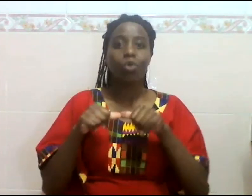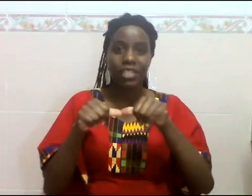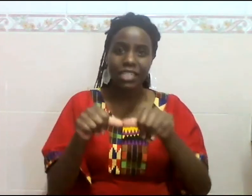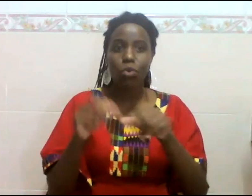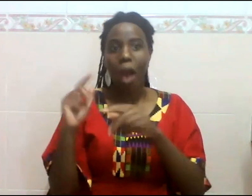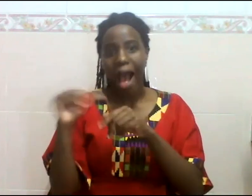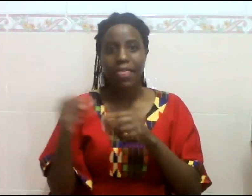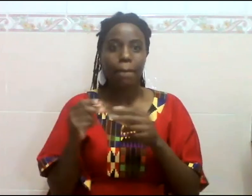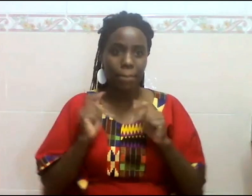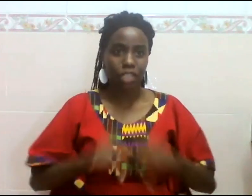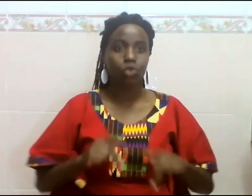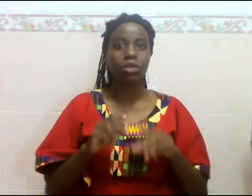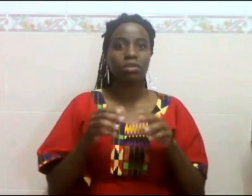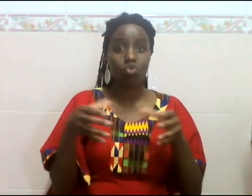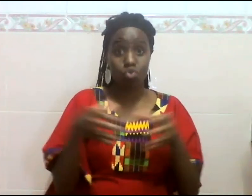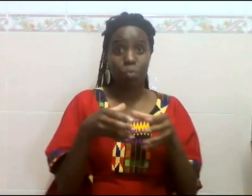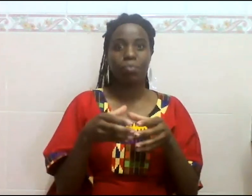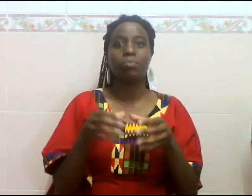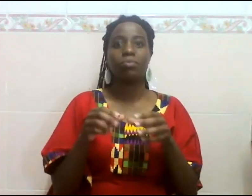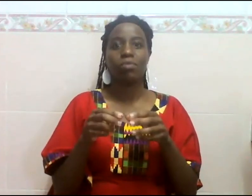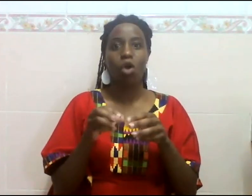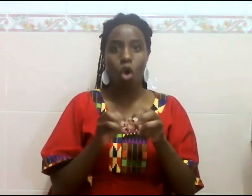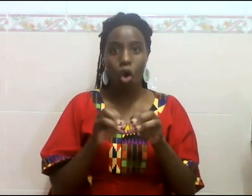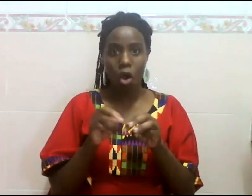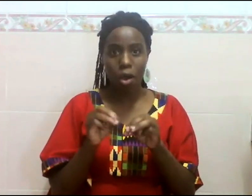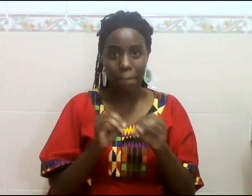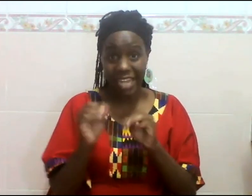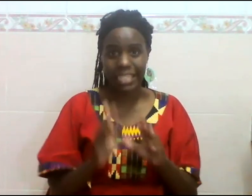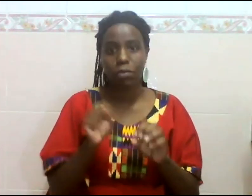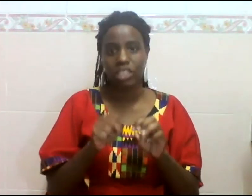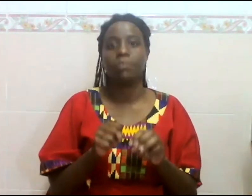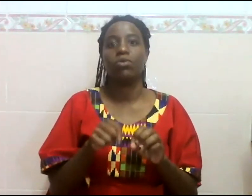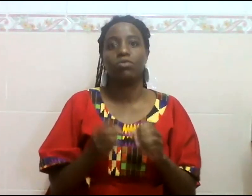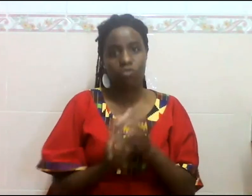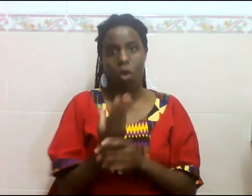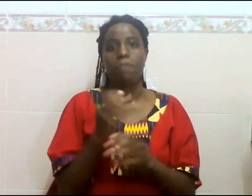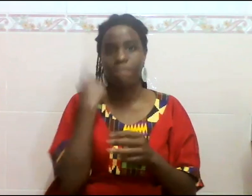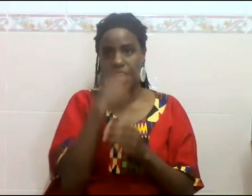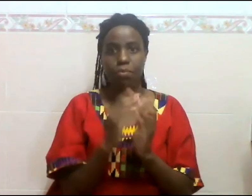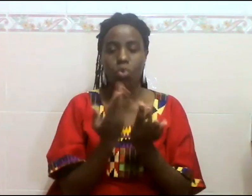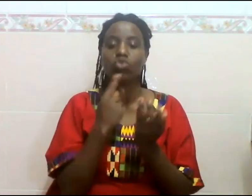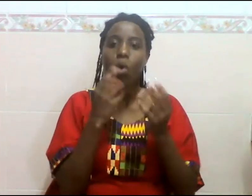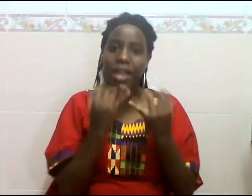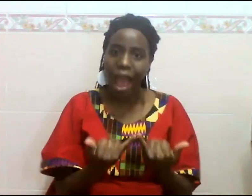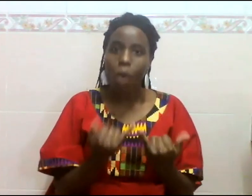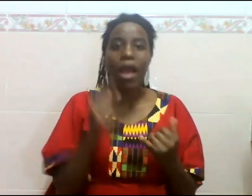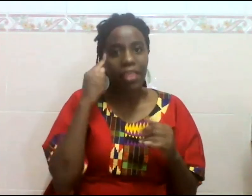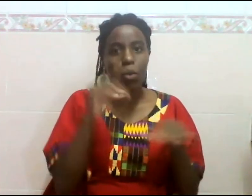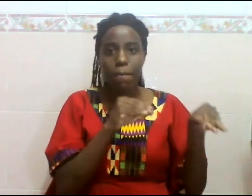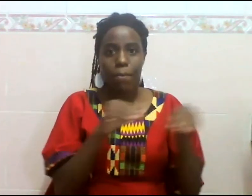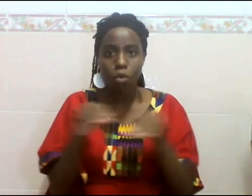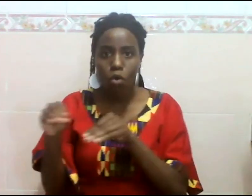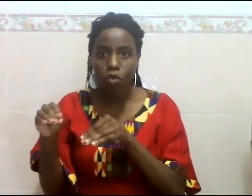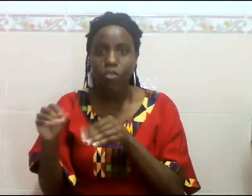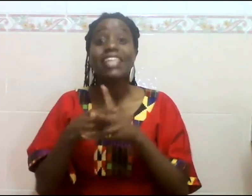can help. But I'm glad that you're still here. So now we can move to, let's see, actually